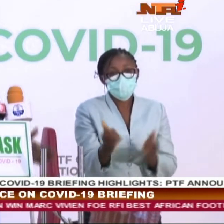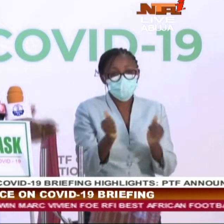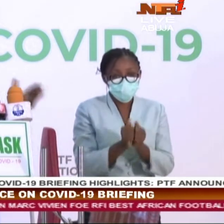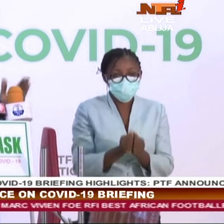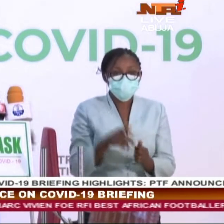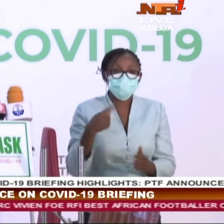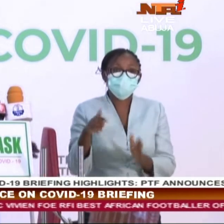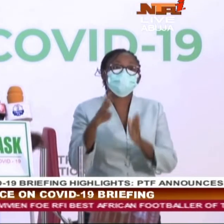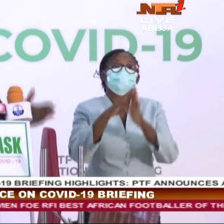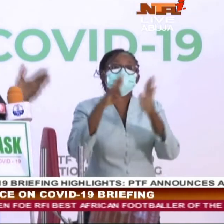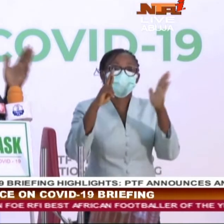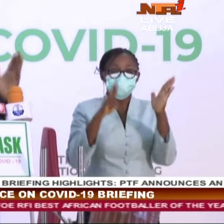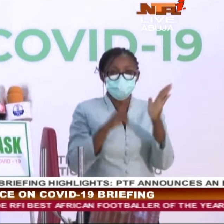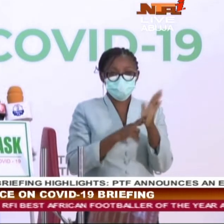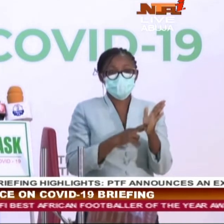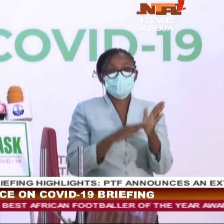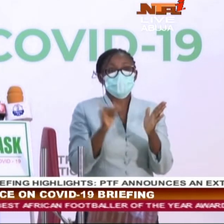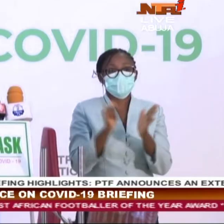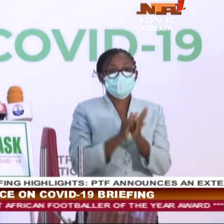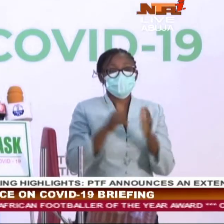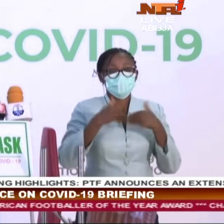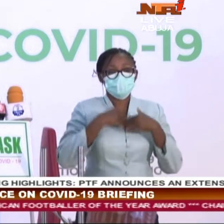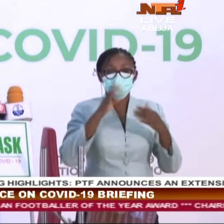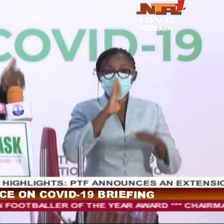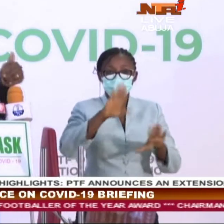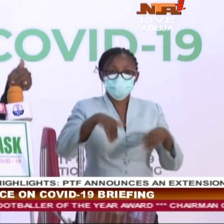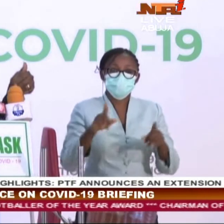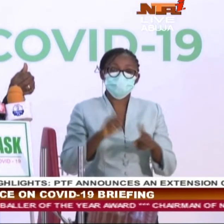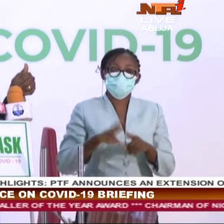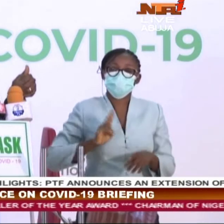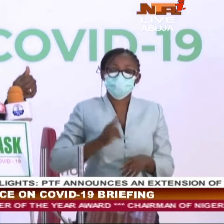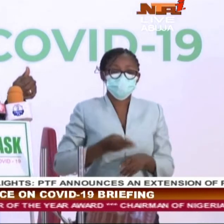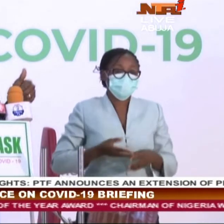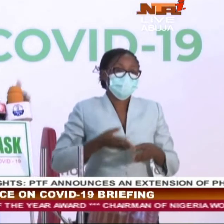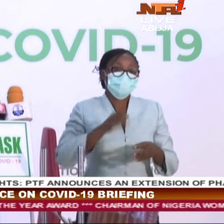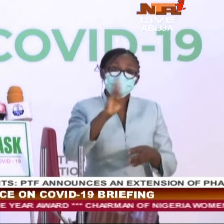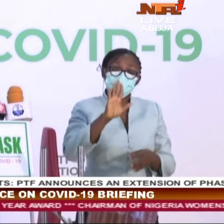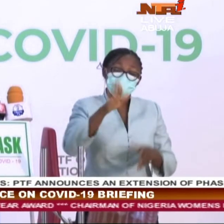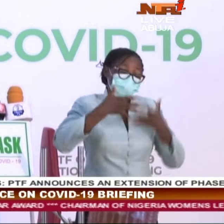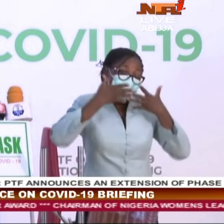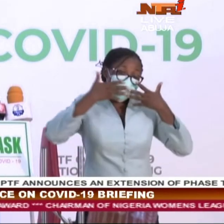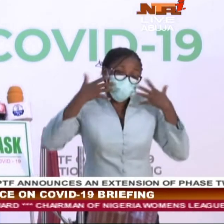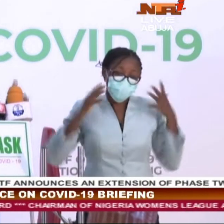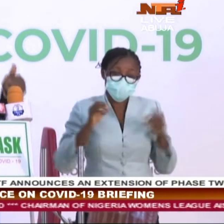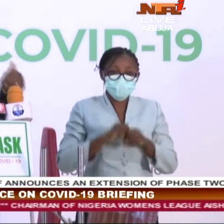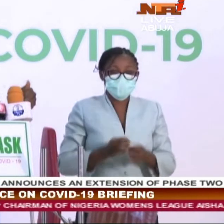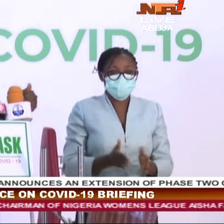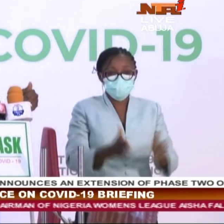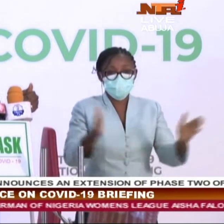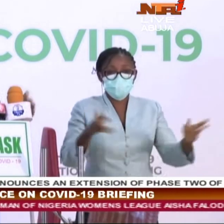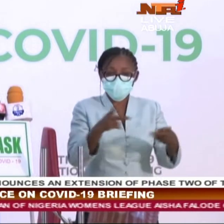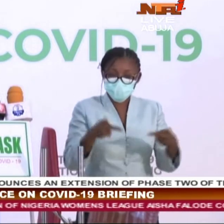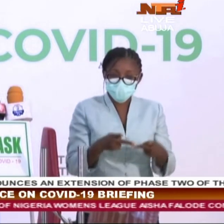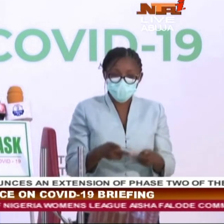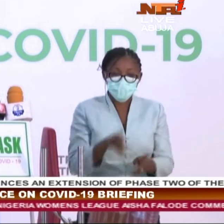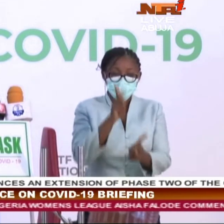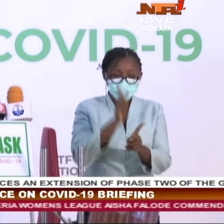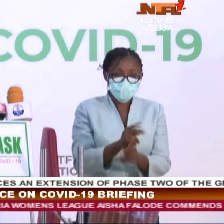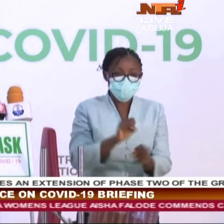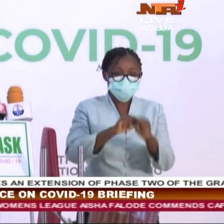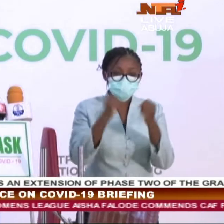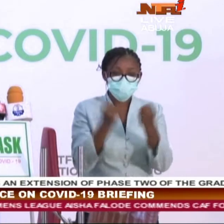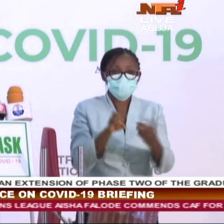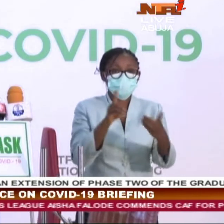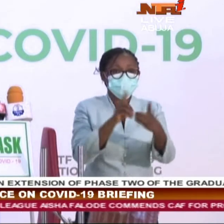these non-pharmaceutical interventions. Wear your mask in public places. Maintain social distancing.